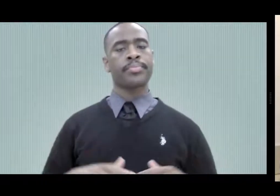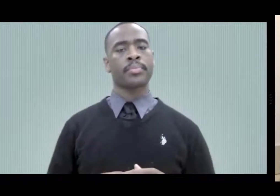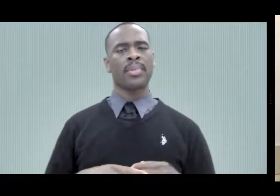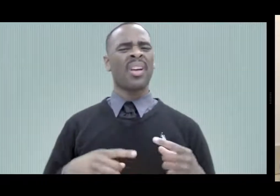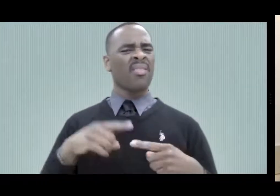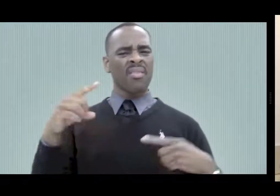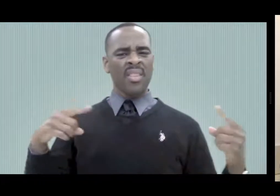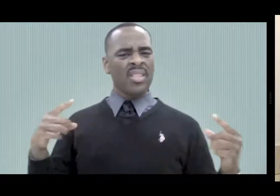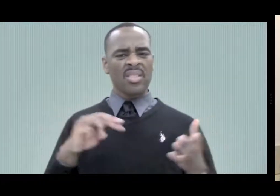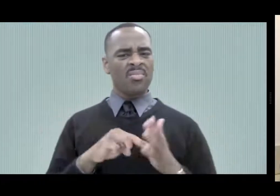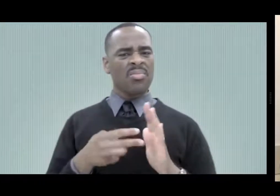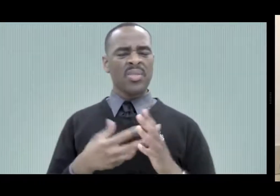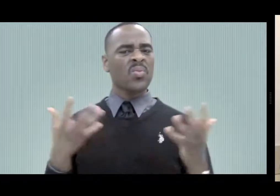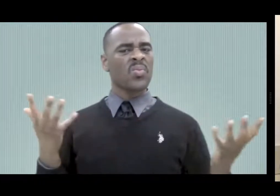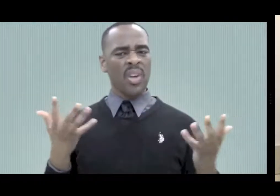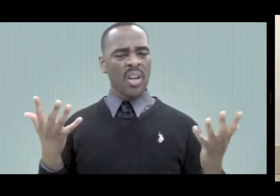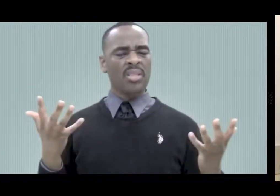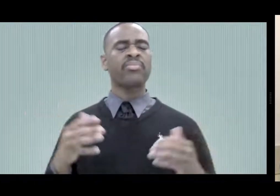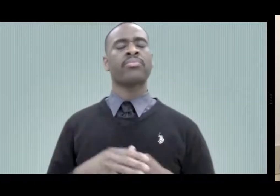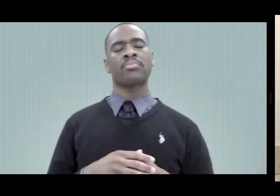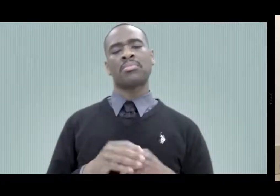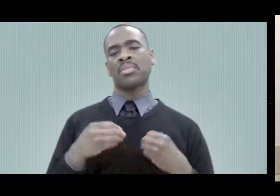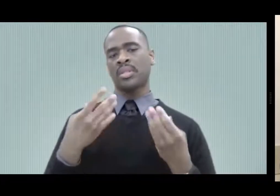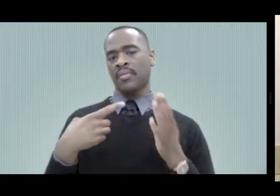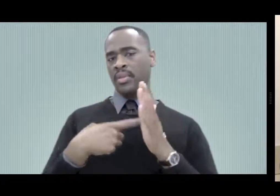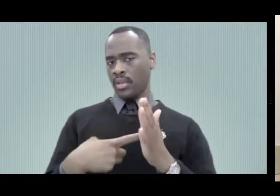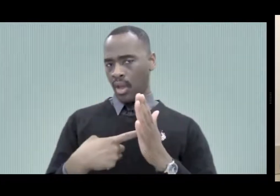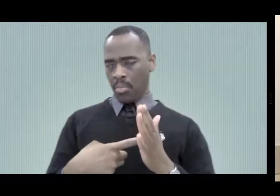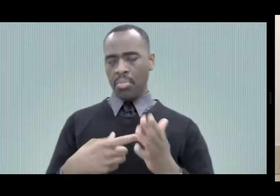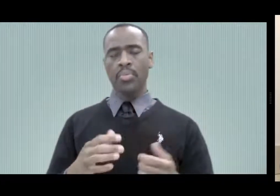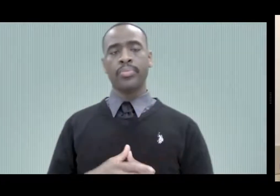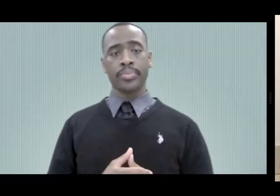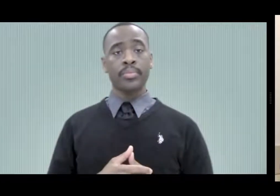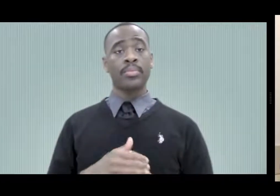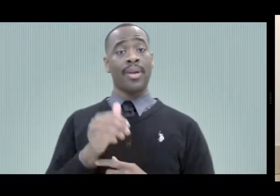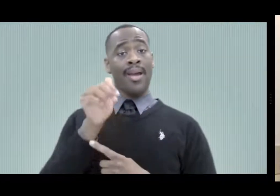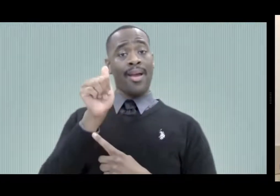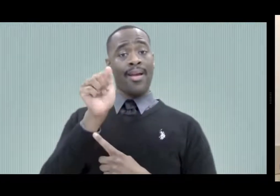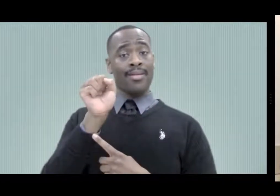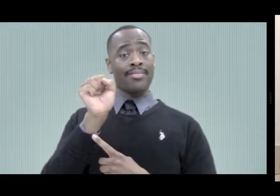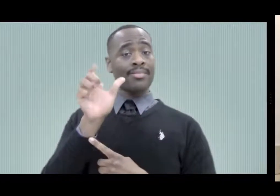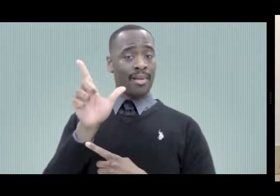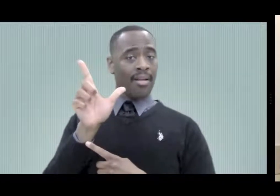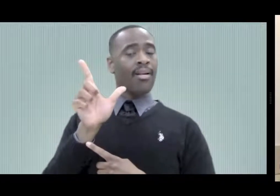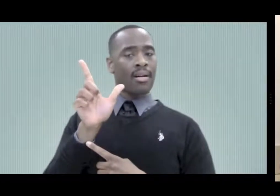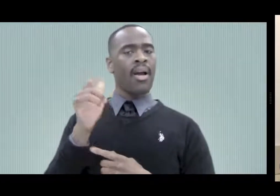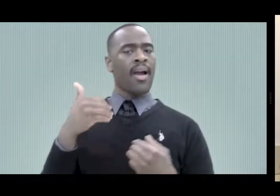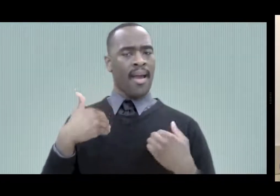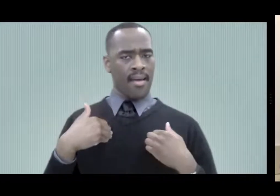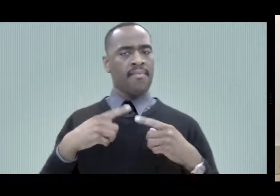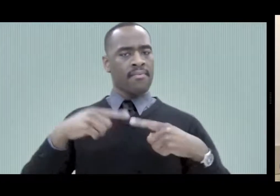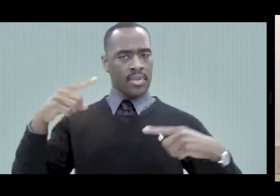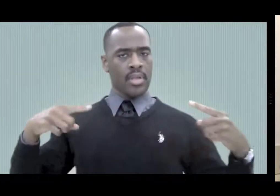And each language has variations. So what do I mean by variations?